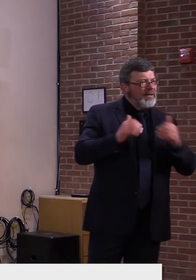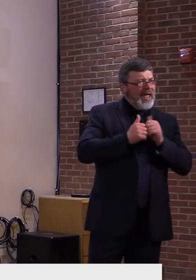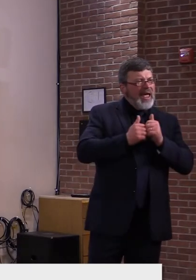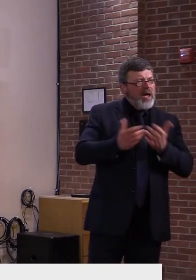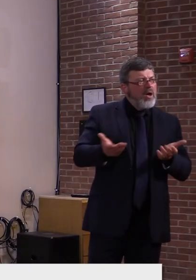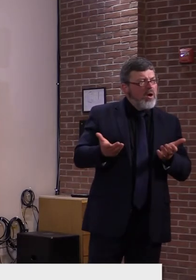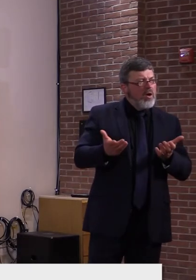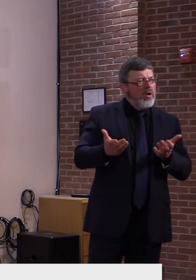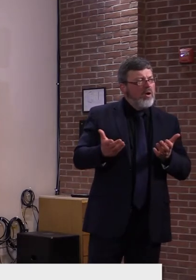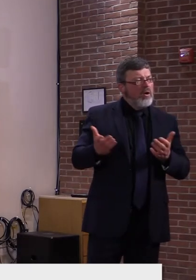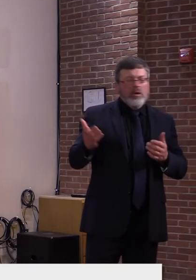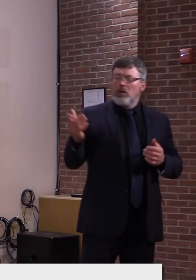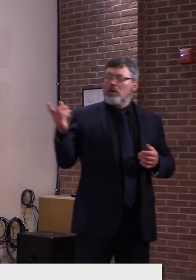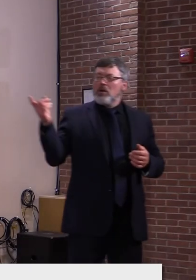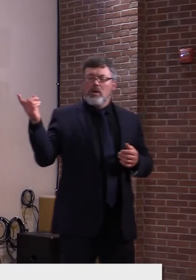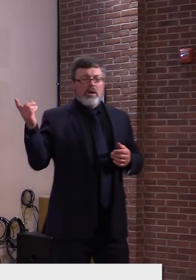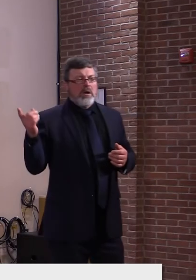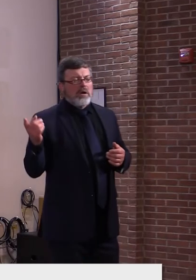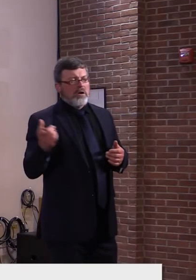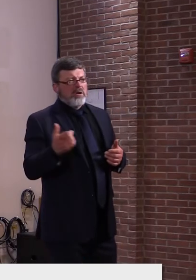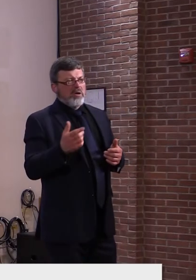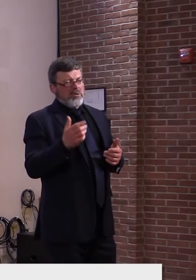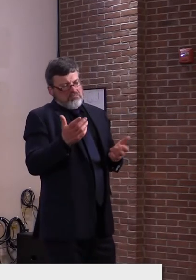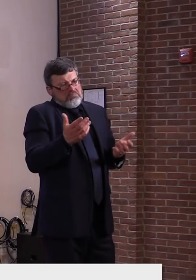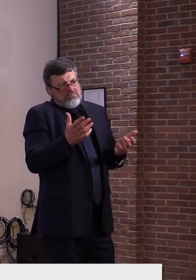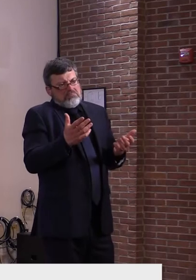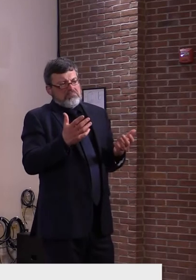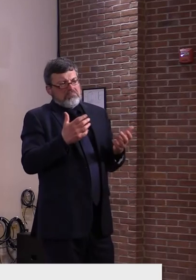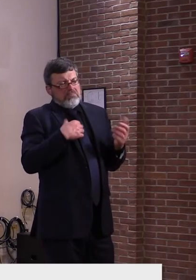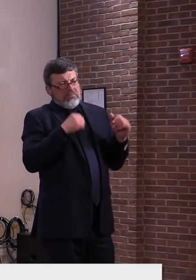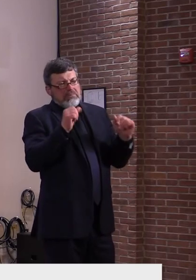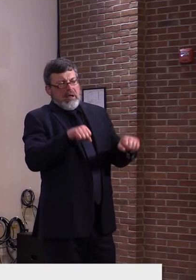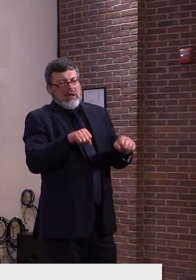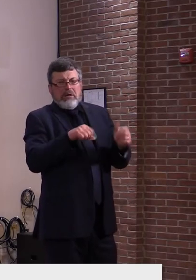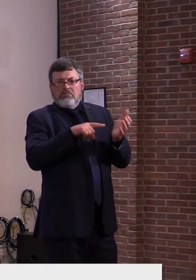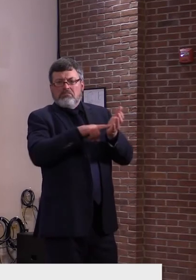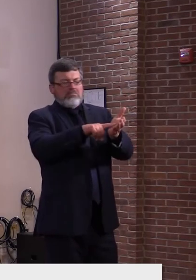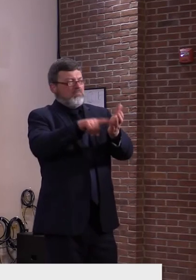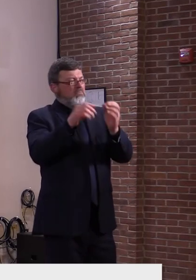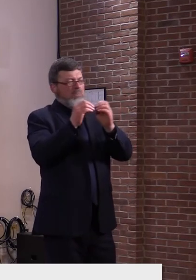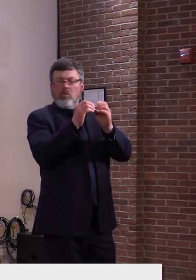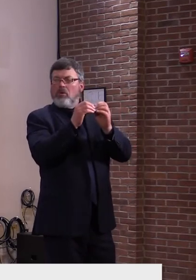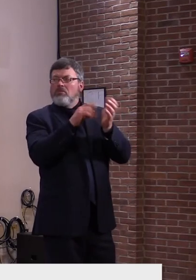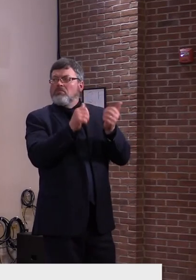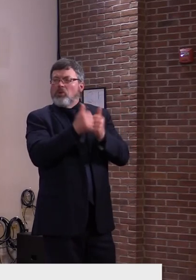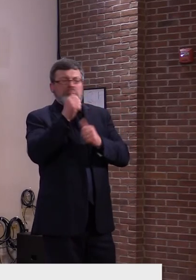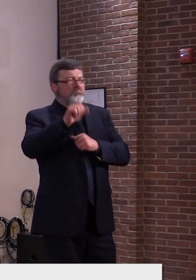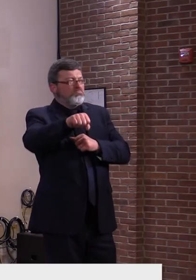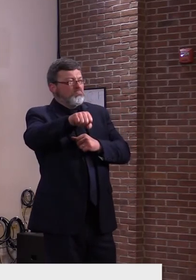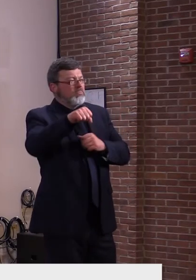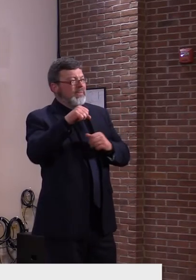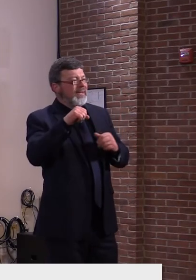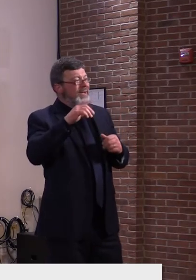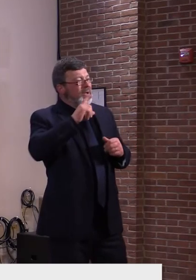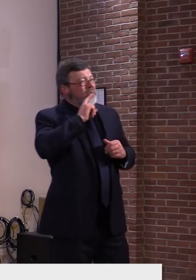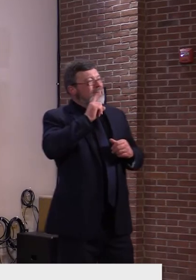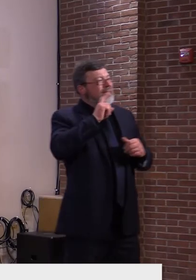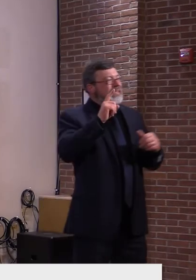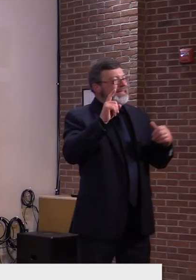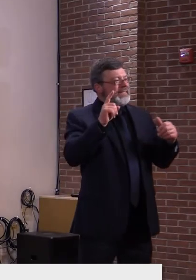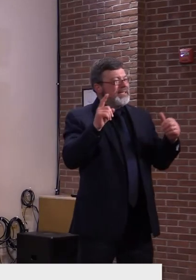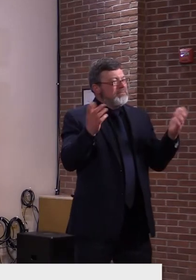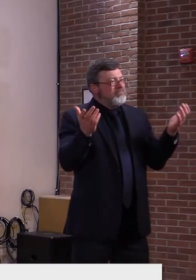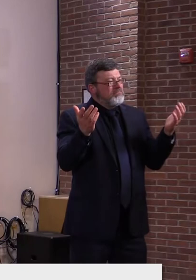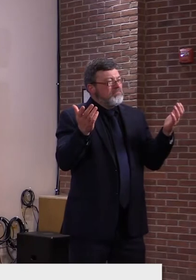majority, yes. And you're right, that case rate is now pretty much paralleling the overall population case